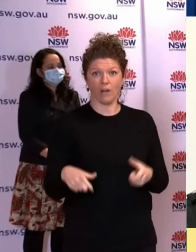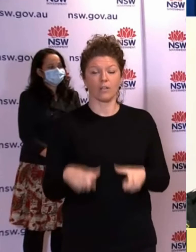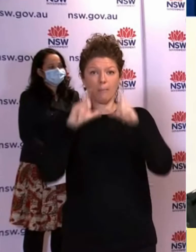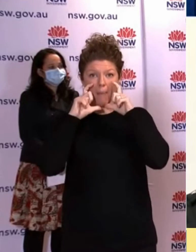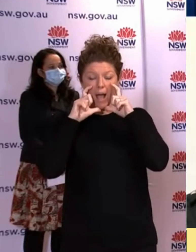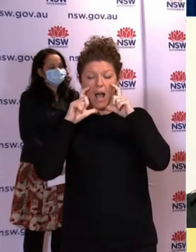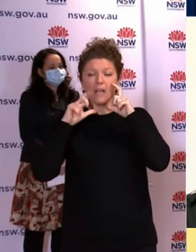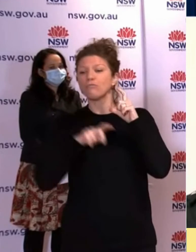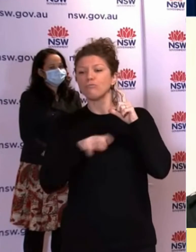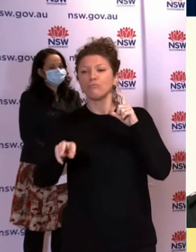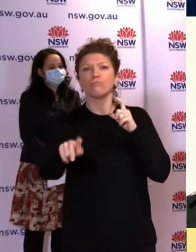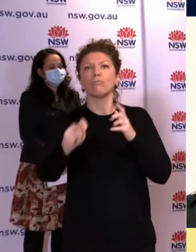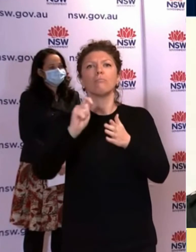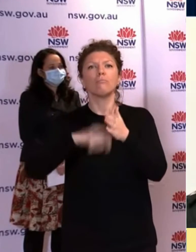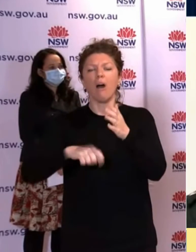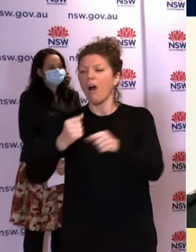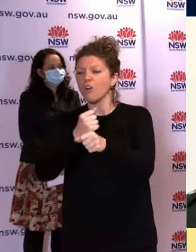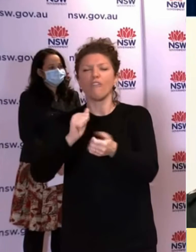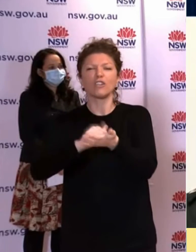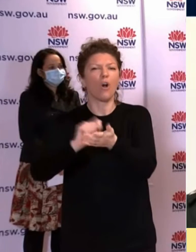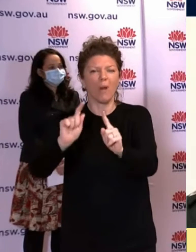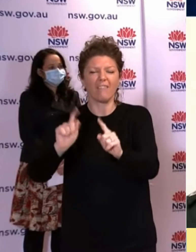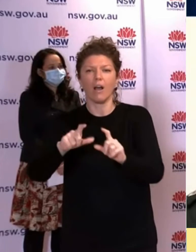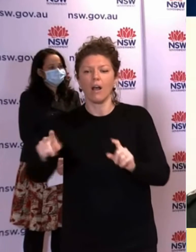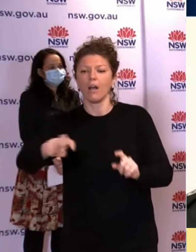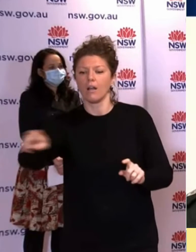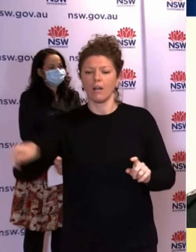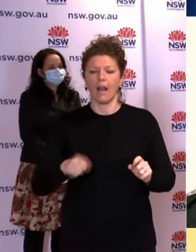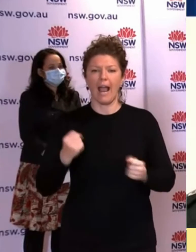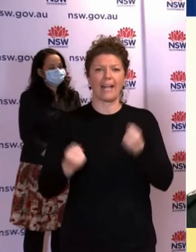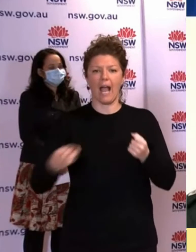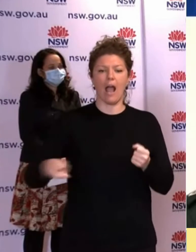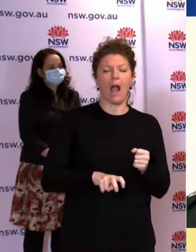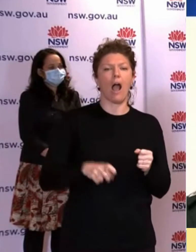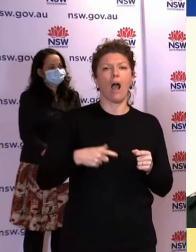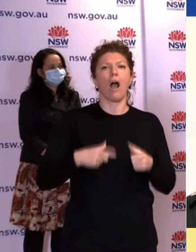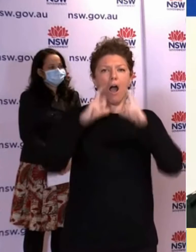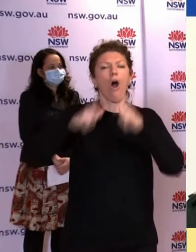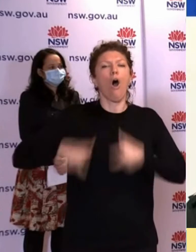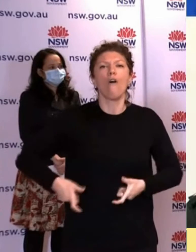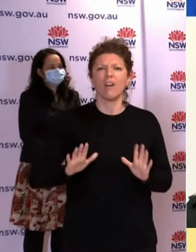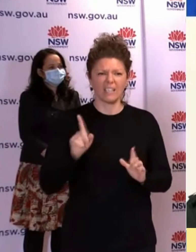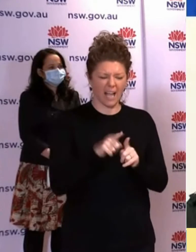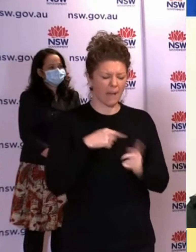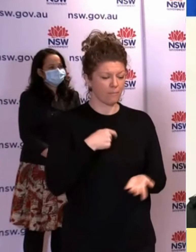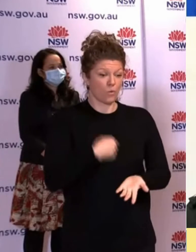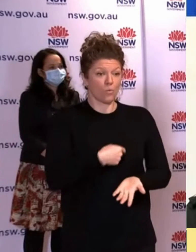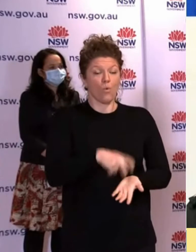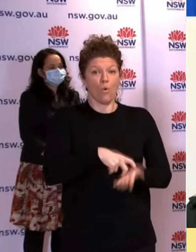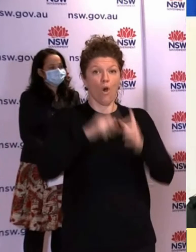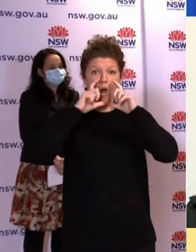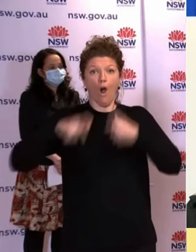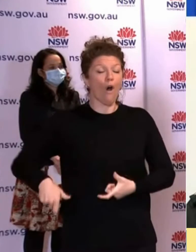car. In terms of exercising to get a cup of coffee or to get something from the shop, there must be a point in time where you